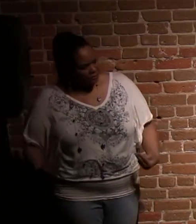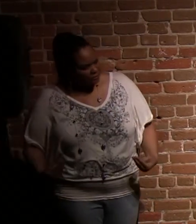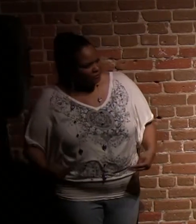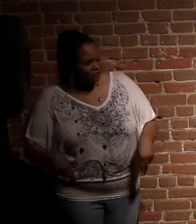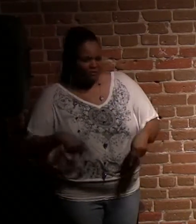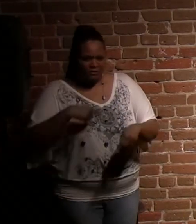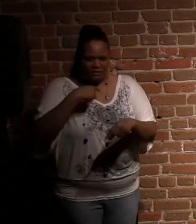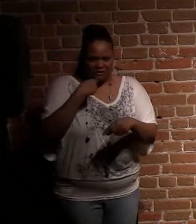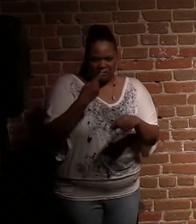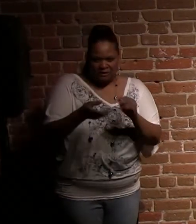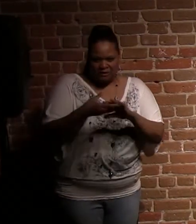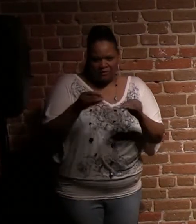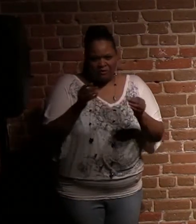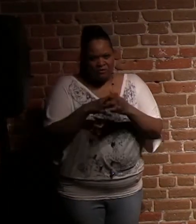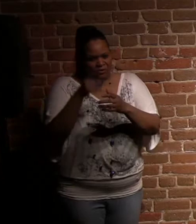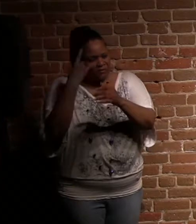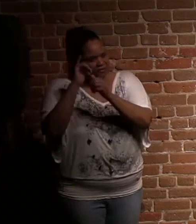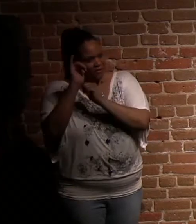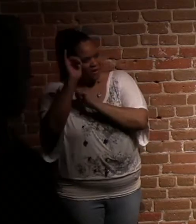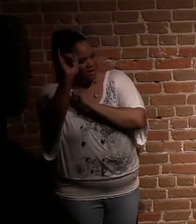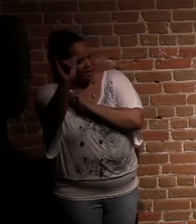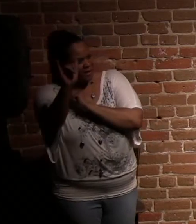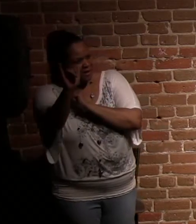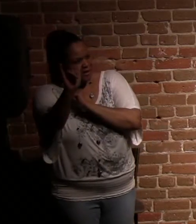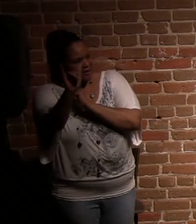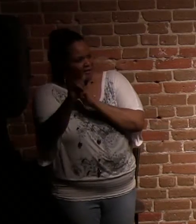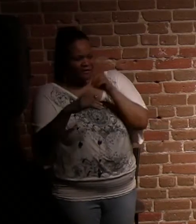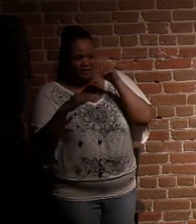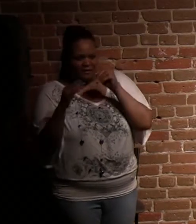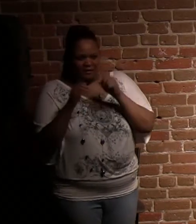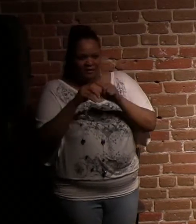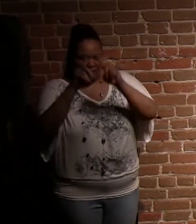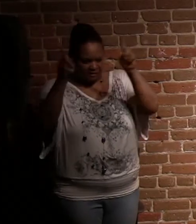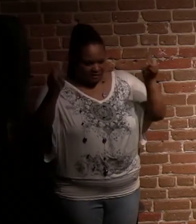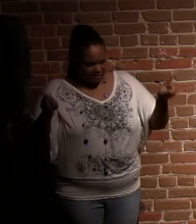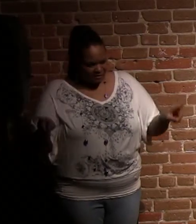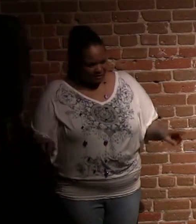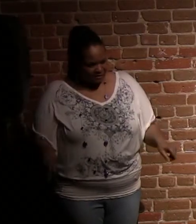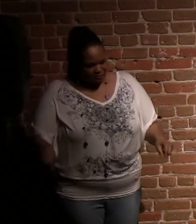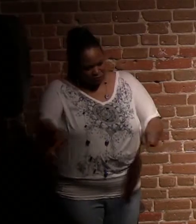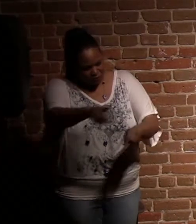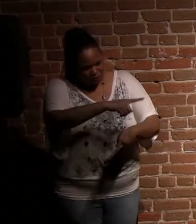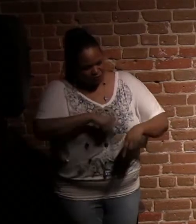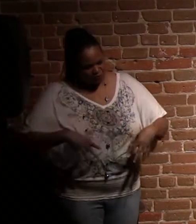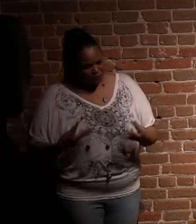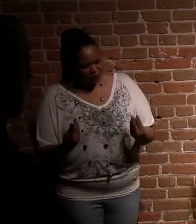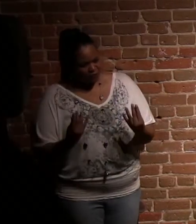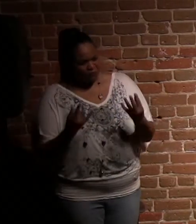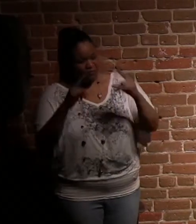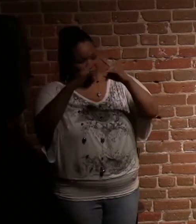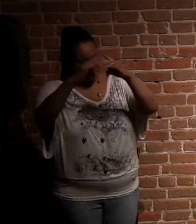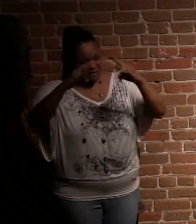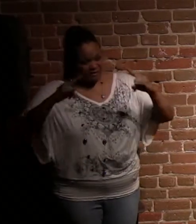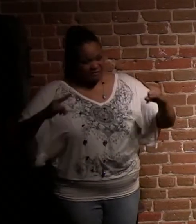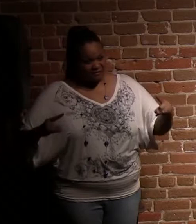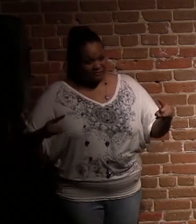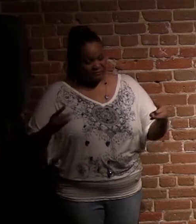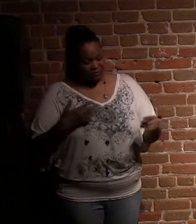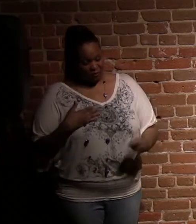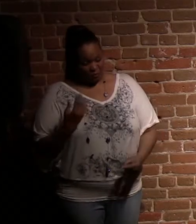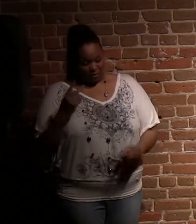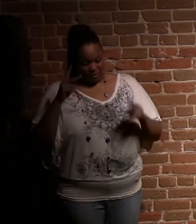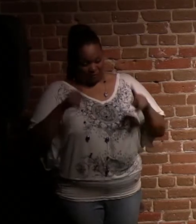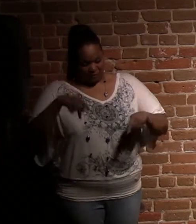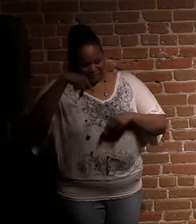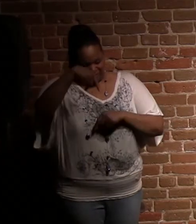forever. In caves, around campfires. I mean, think about it. A person stands up and